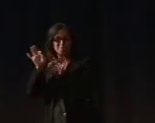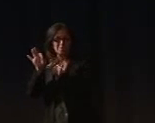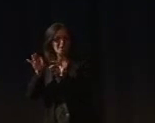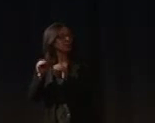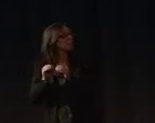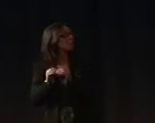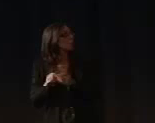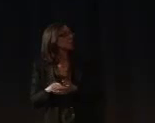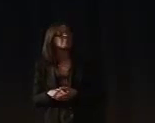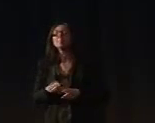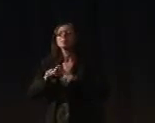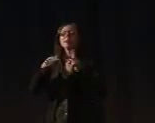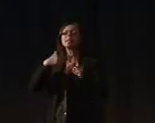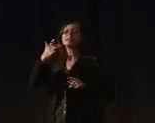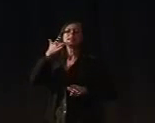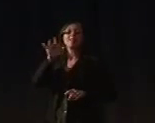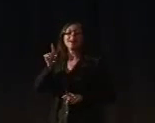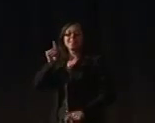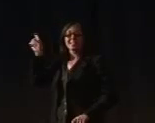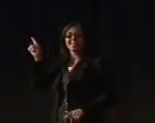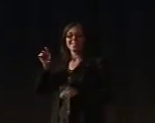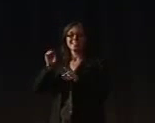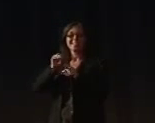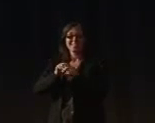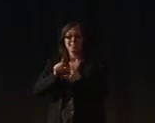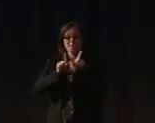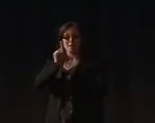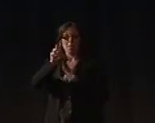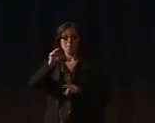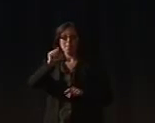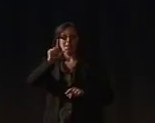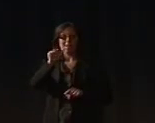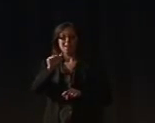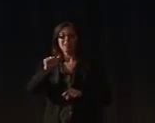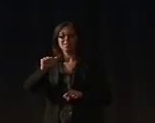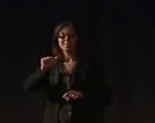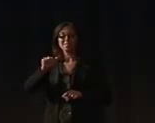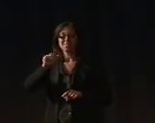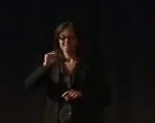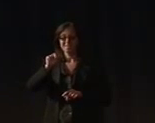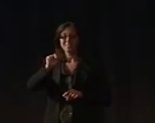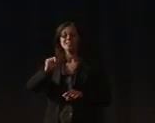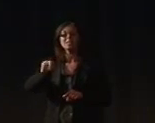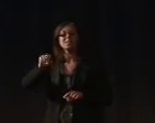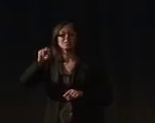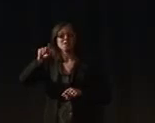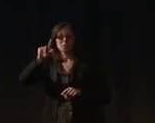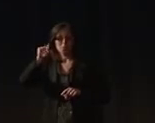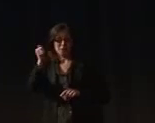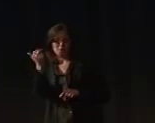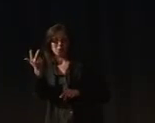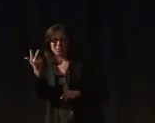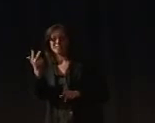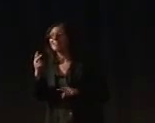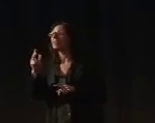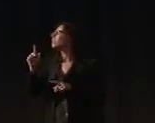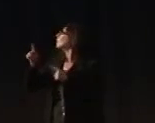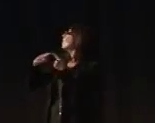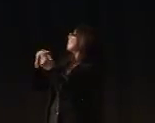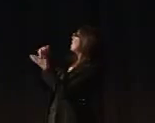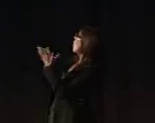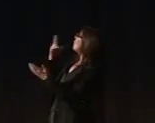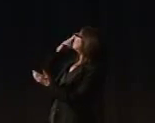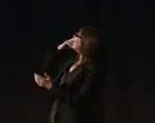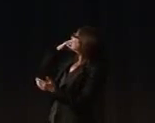there in the Bicocca in Milano in 2013. And this is what it is to be when an artist sees the prime of situation of